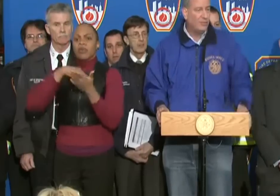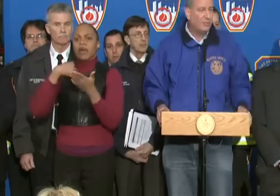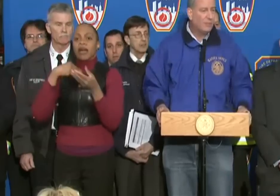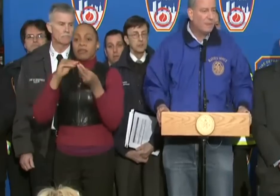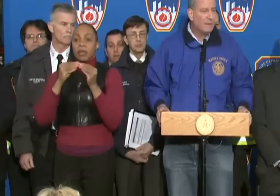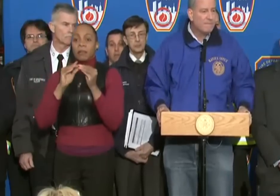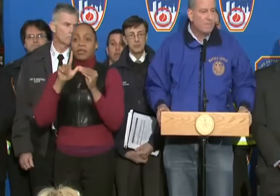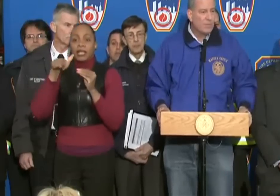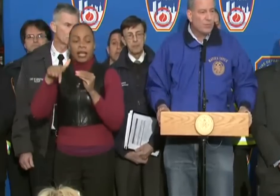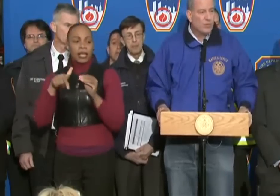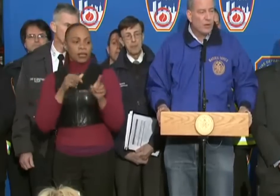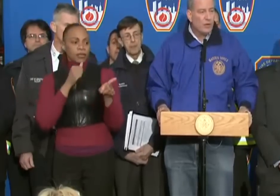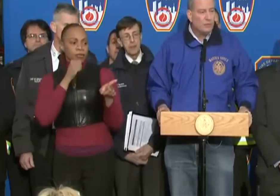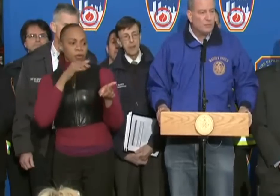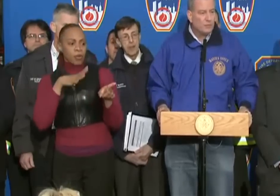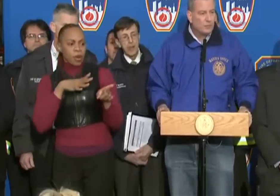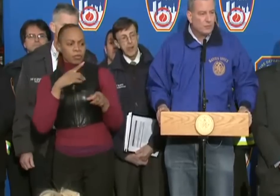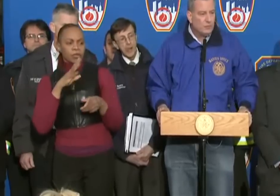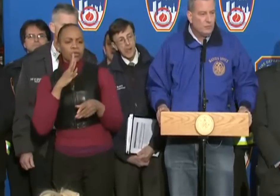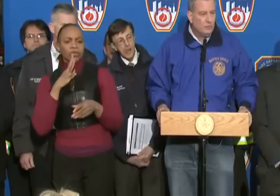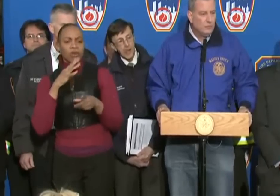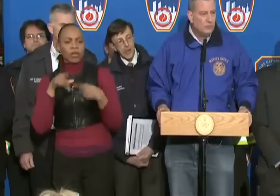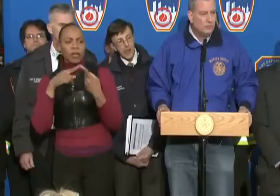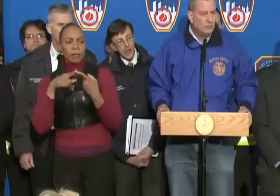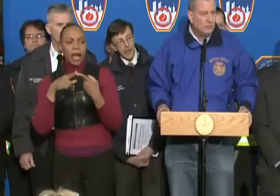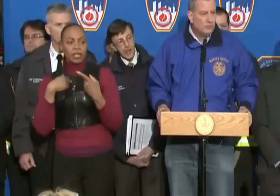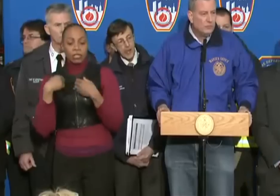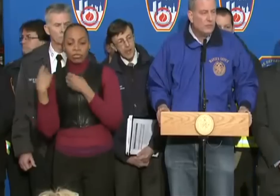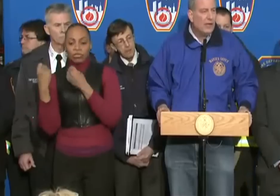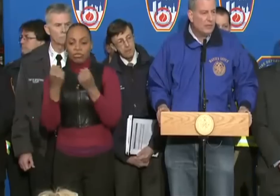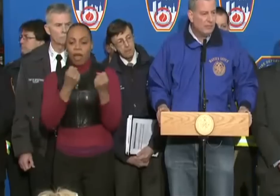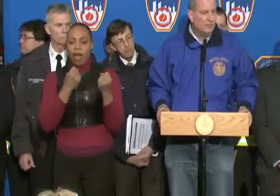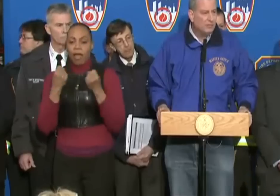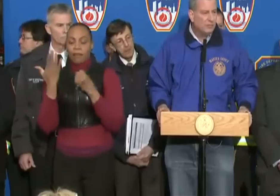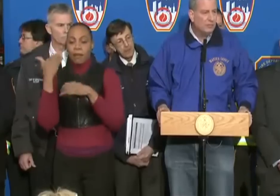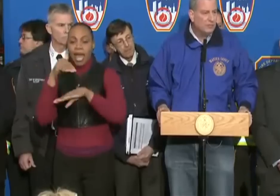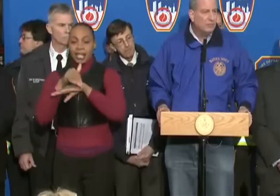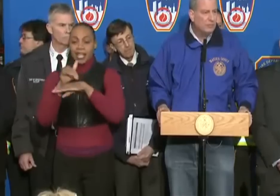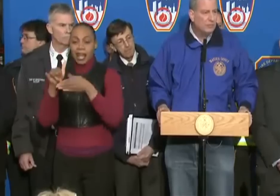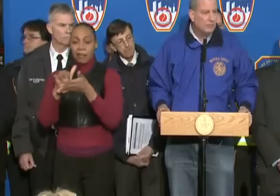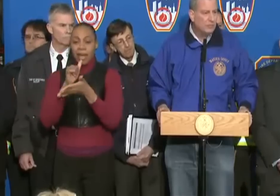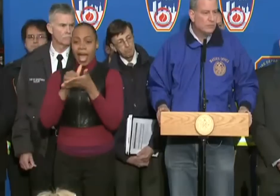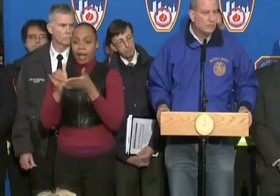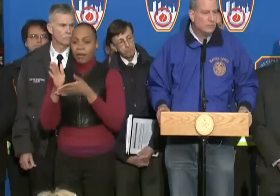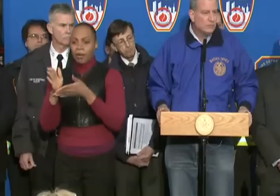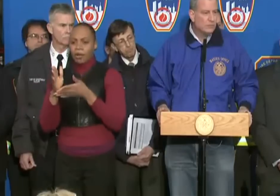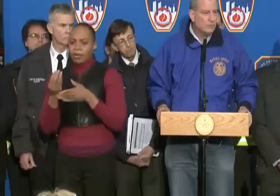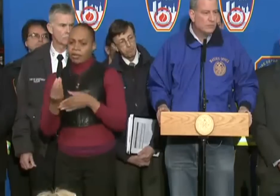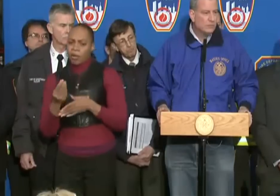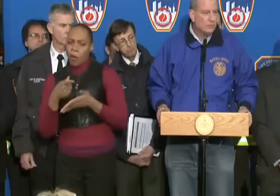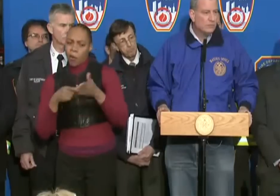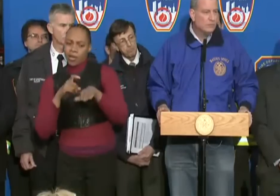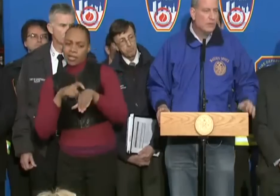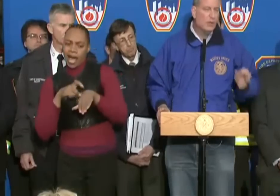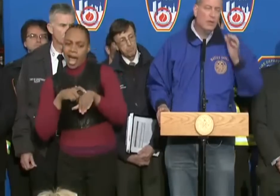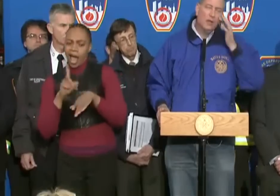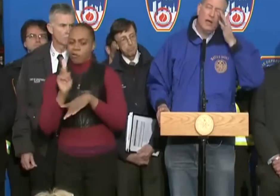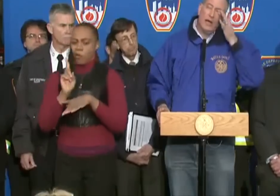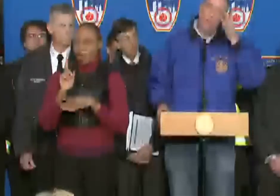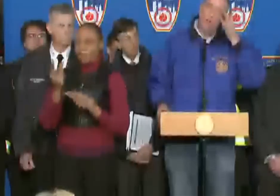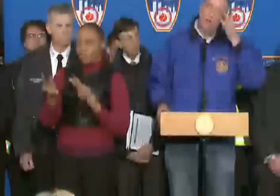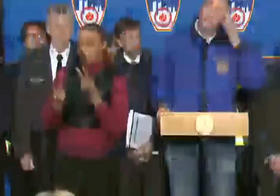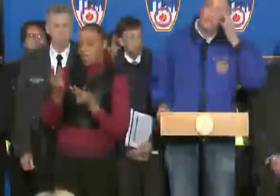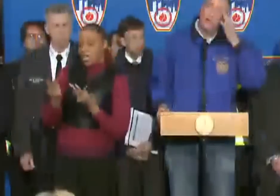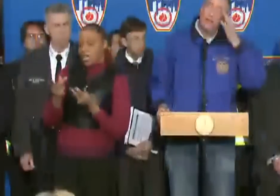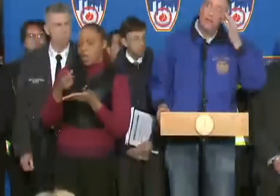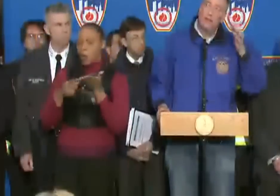on. Mr. Mayor, you mentioned just when you were speaking earlier that you were driving around last night in Manhattan and Brooklyn. How late were you out? Where did you go, and what did you learn?